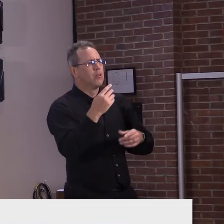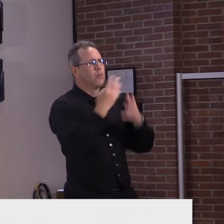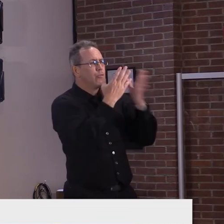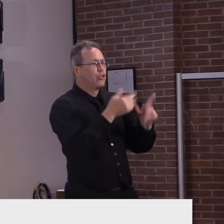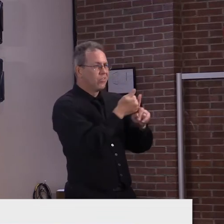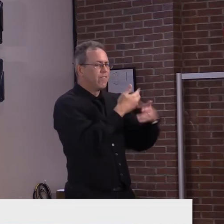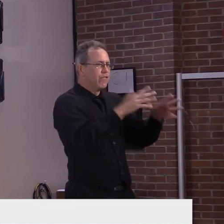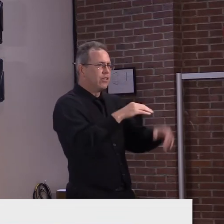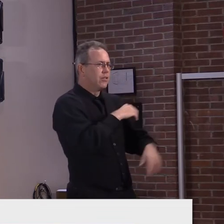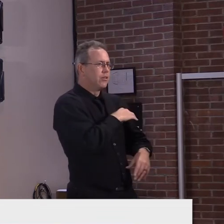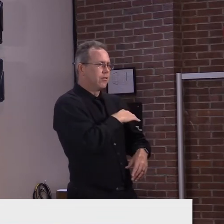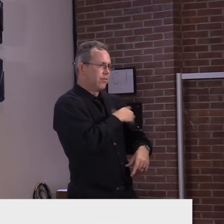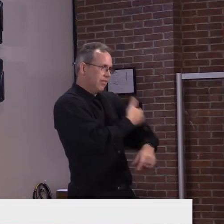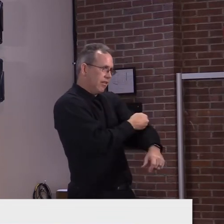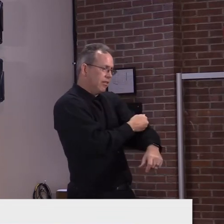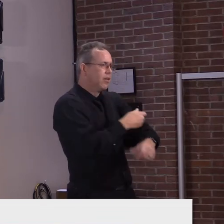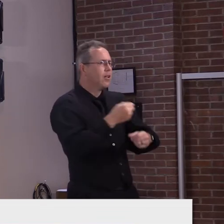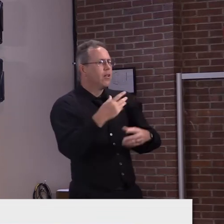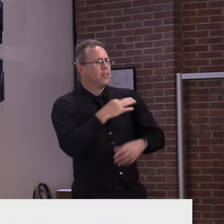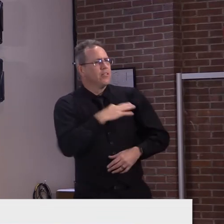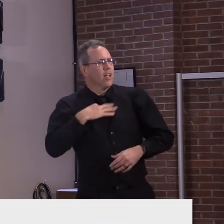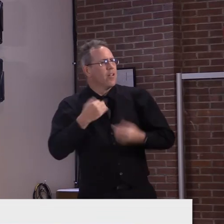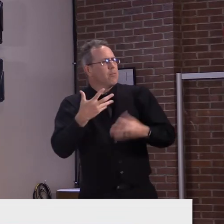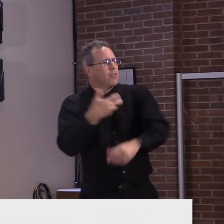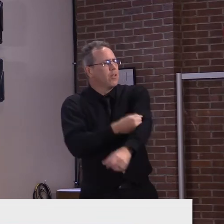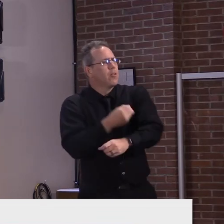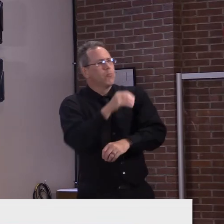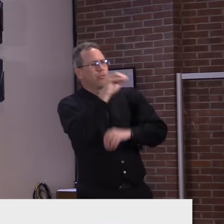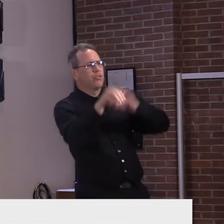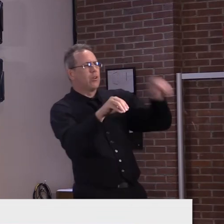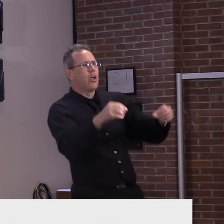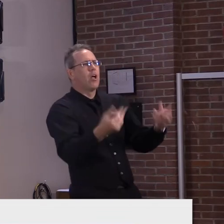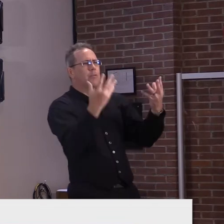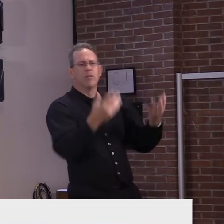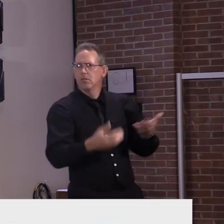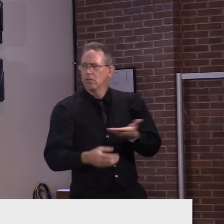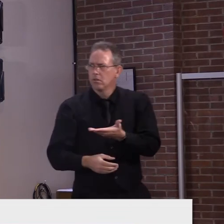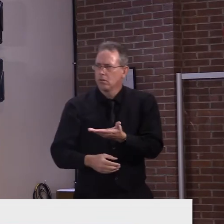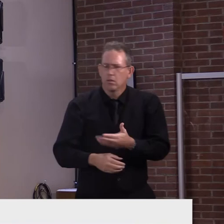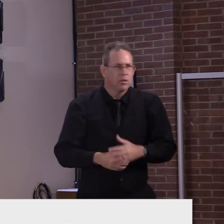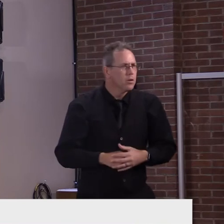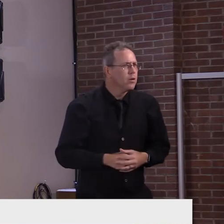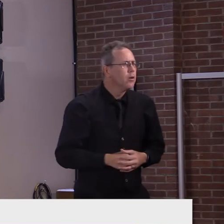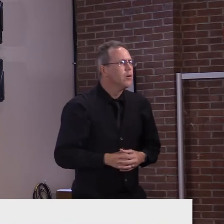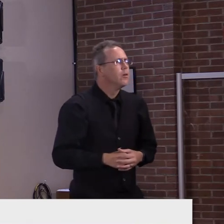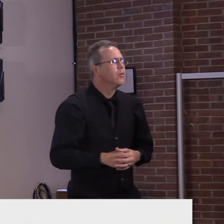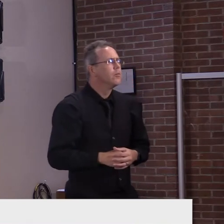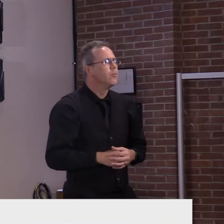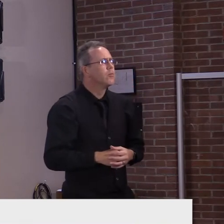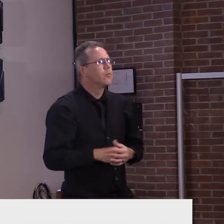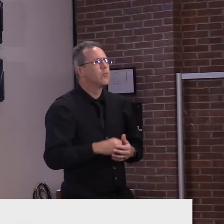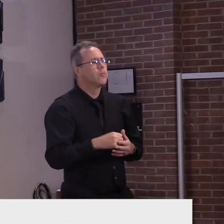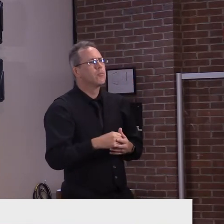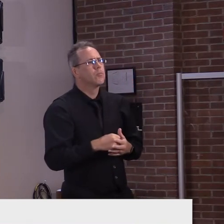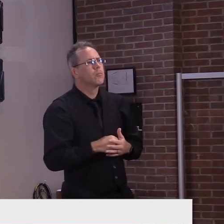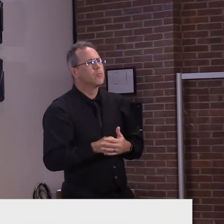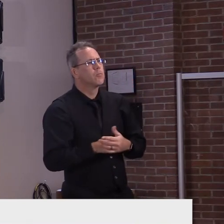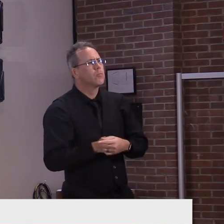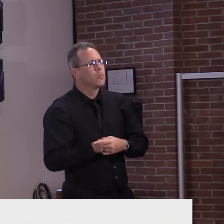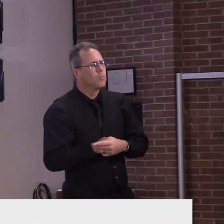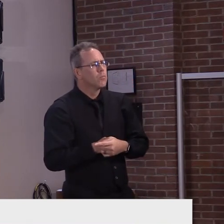Thanks, Ed. This is a question I answered earlier. About 80% of those who have been